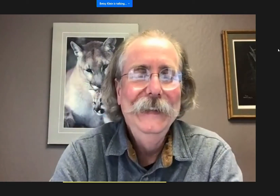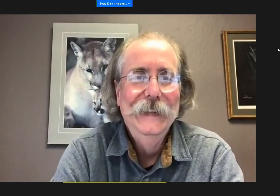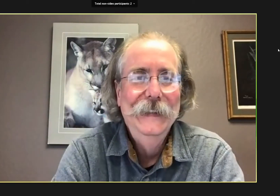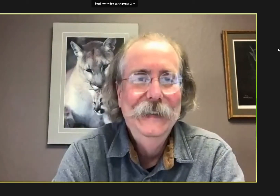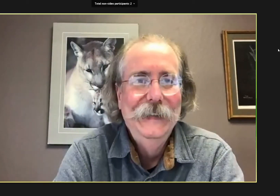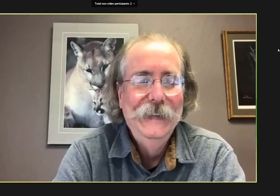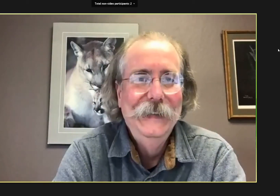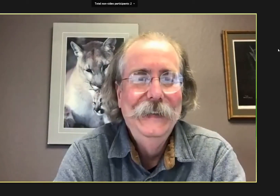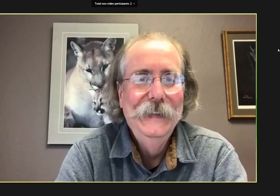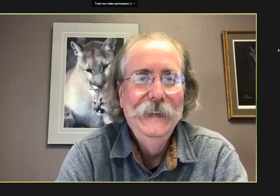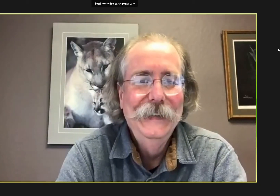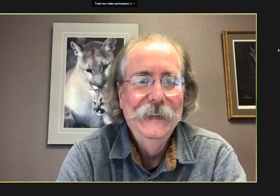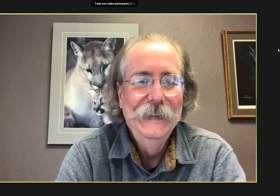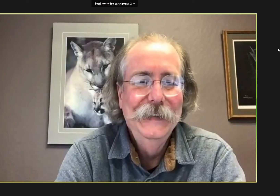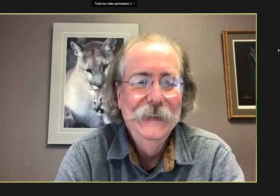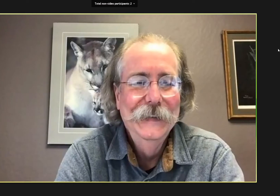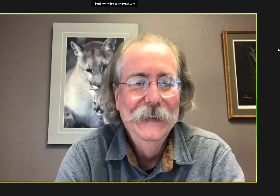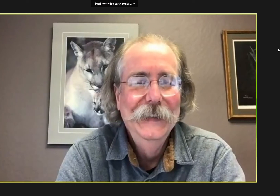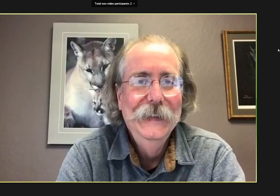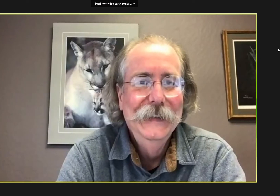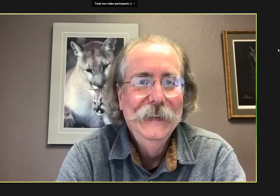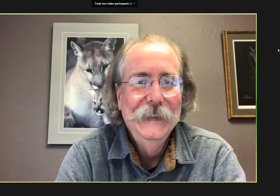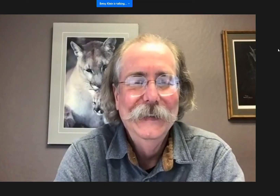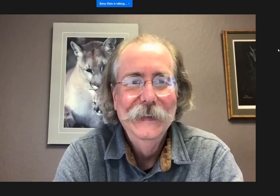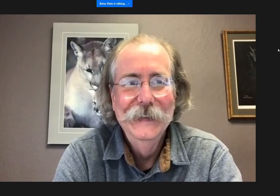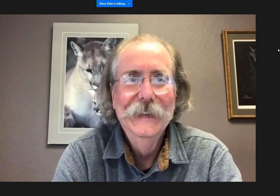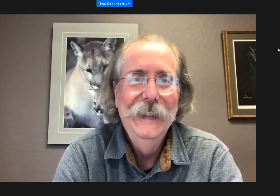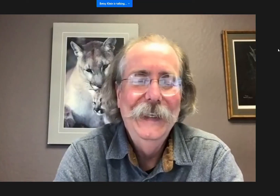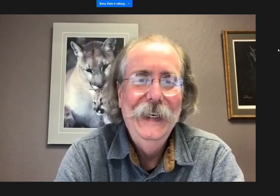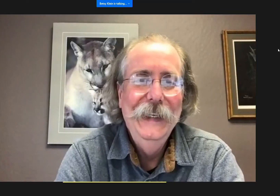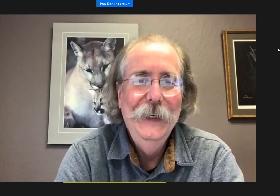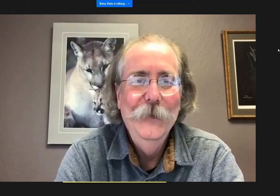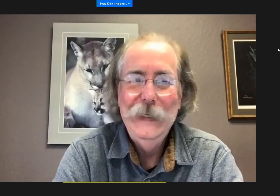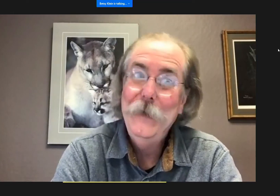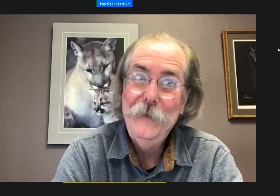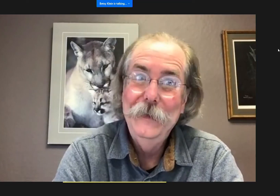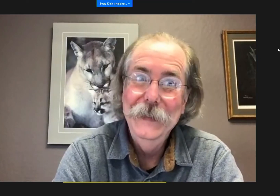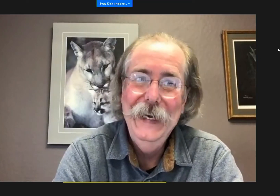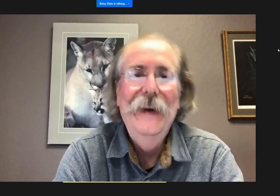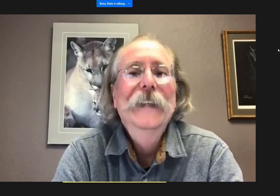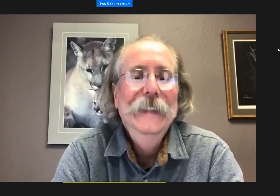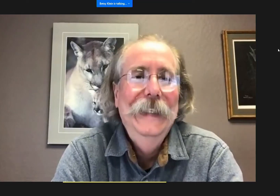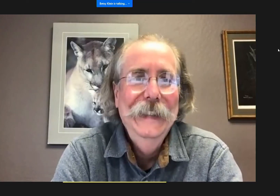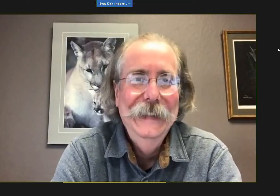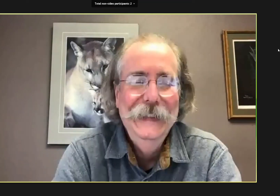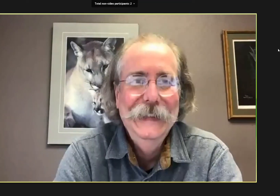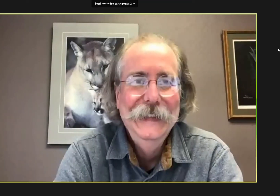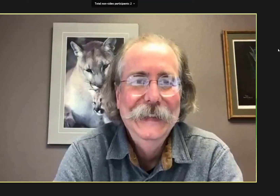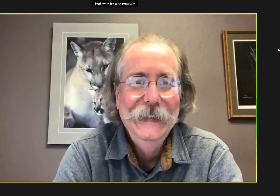Hello there. We got an important phone call coming in right as you're going live. I know, but I'm off of it now.